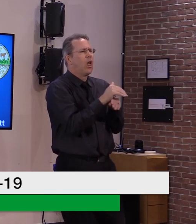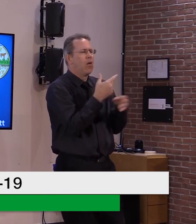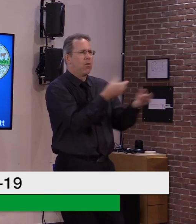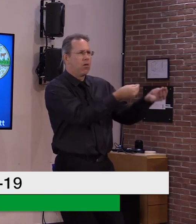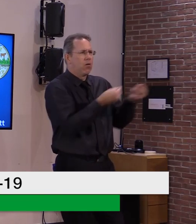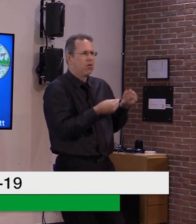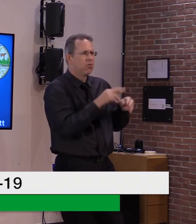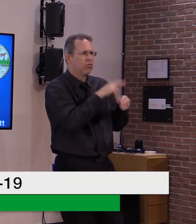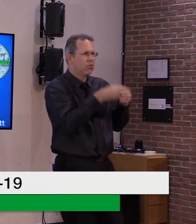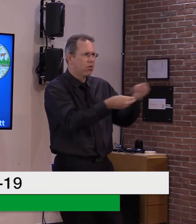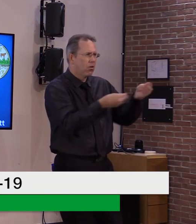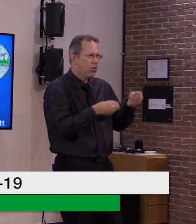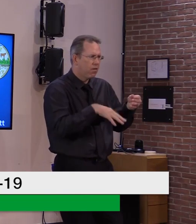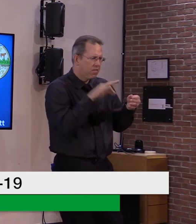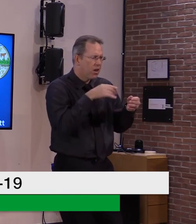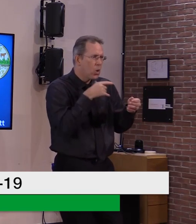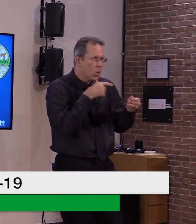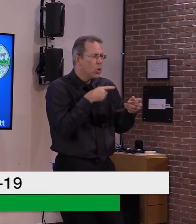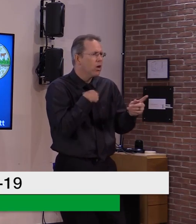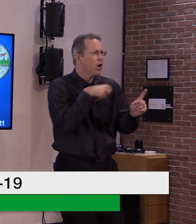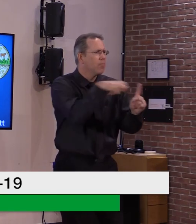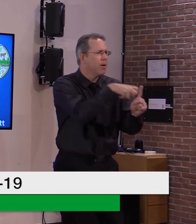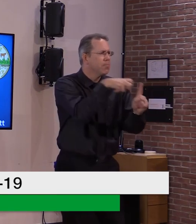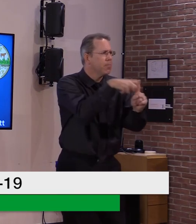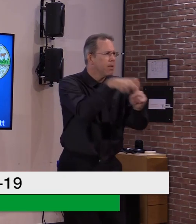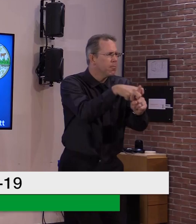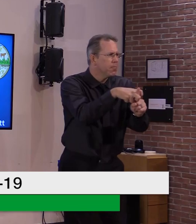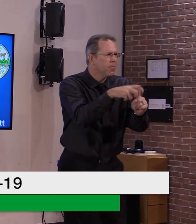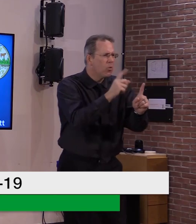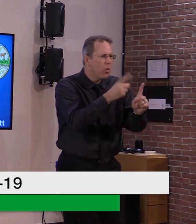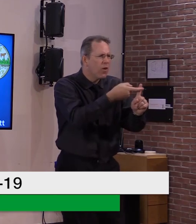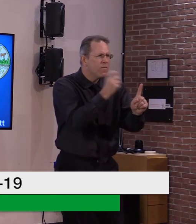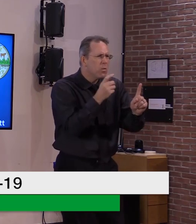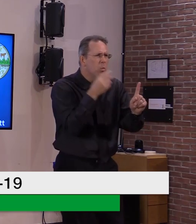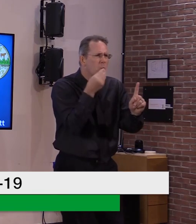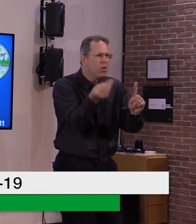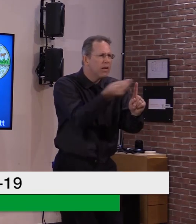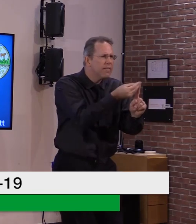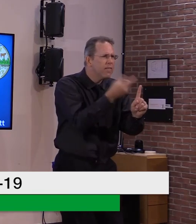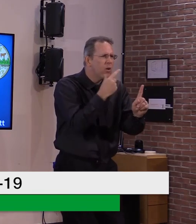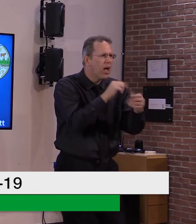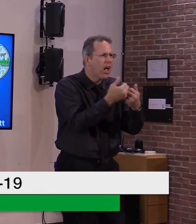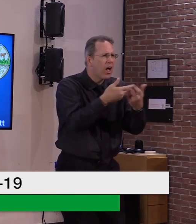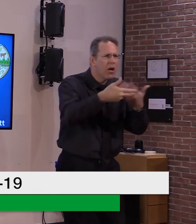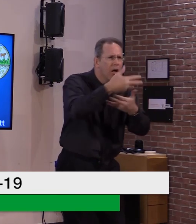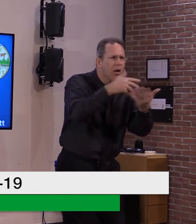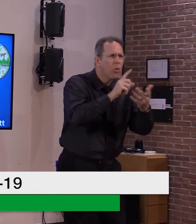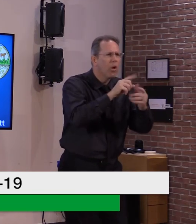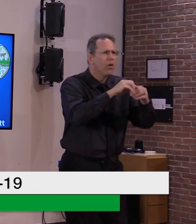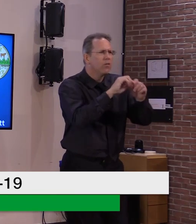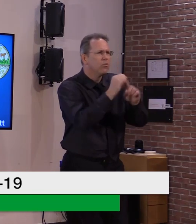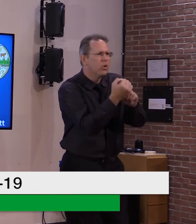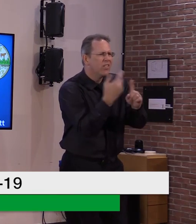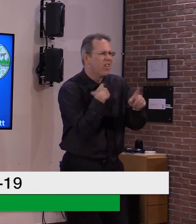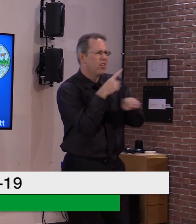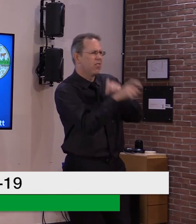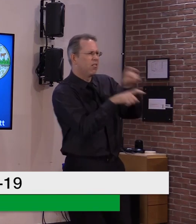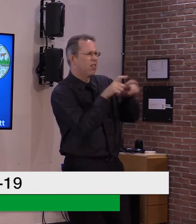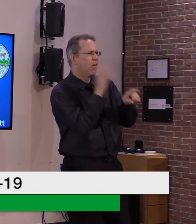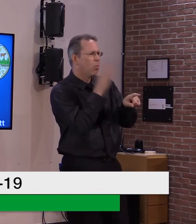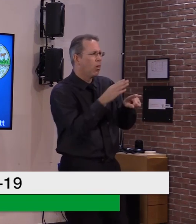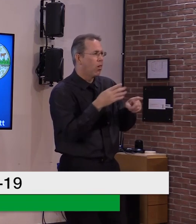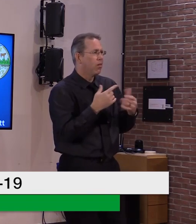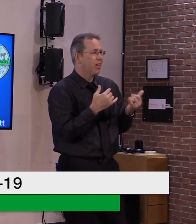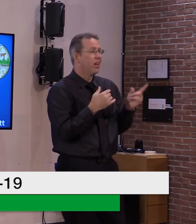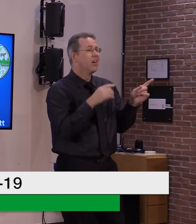all so i ca i can tell you that a lot of the increased activity in essex county